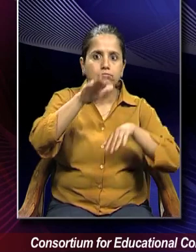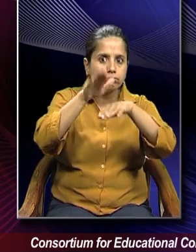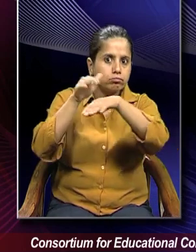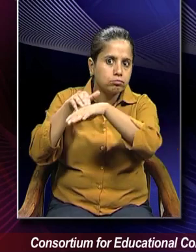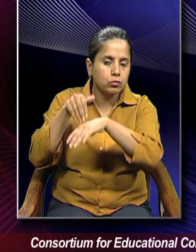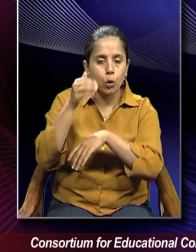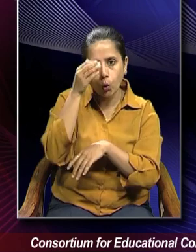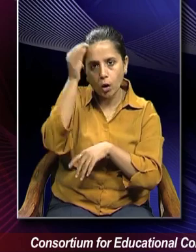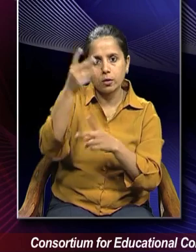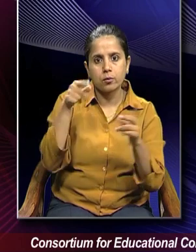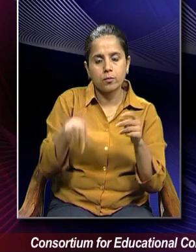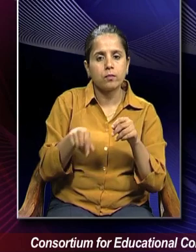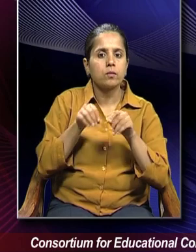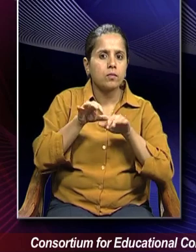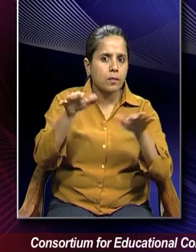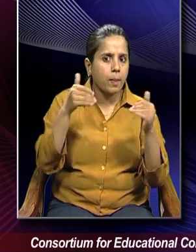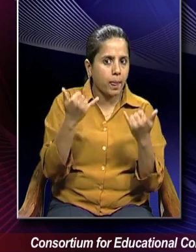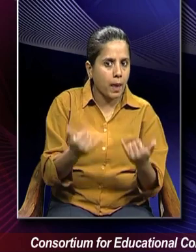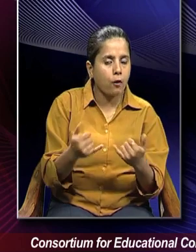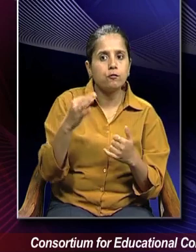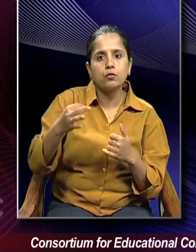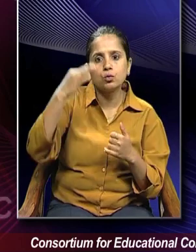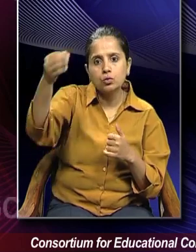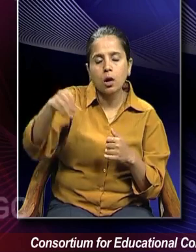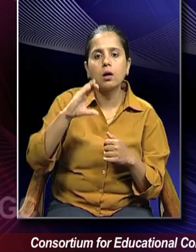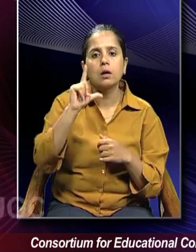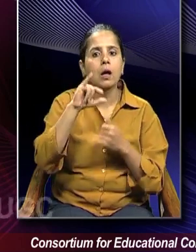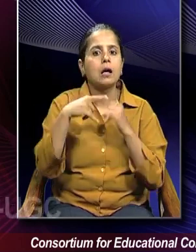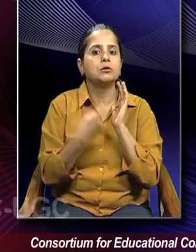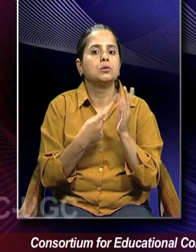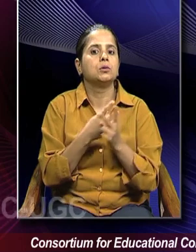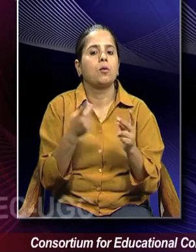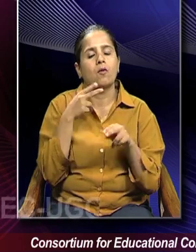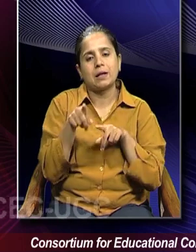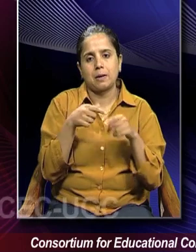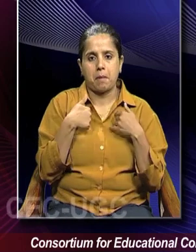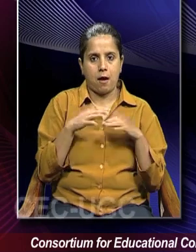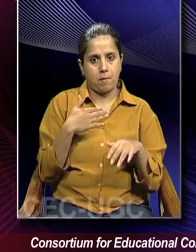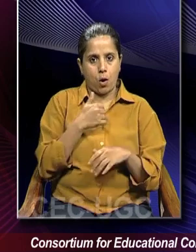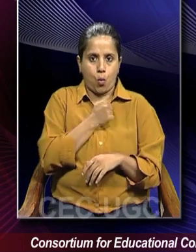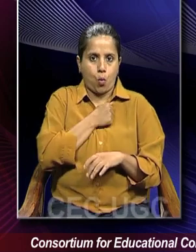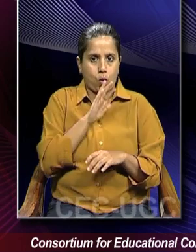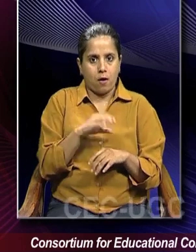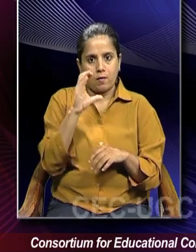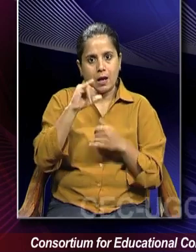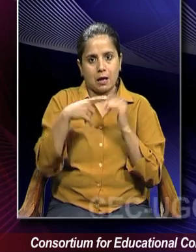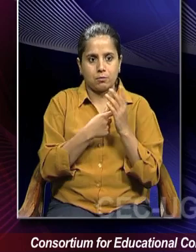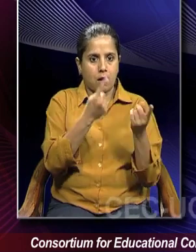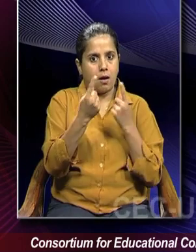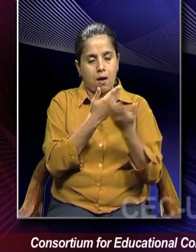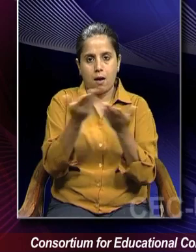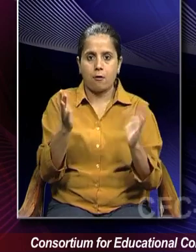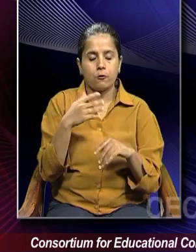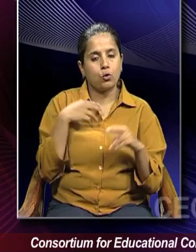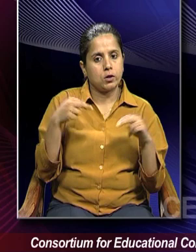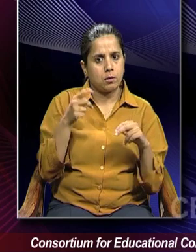strategies for reaching out to the current and future customers. Suppose if I have my own customers as of now, so we need